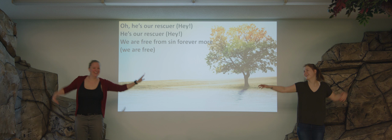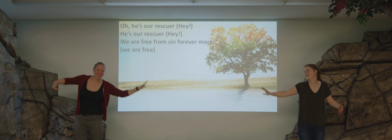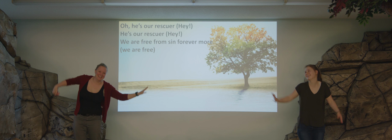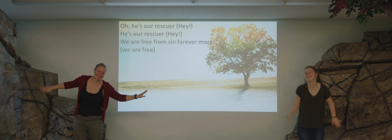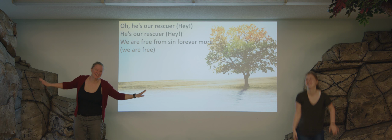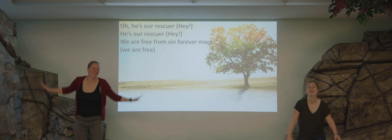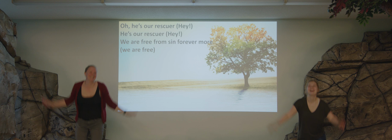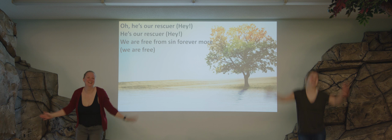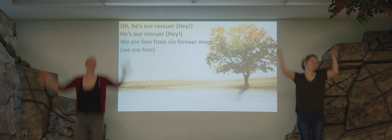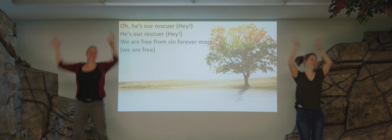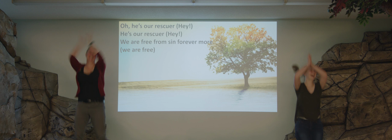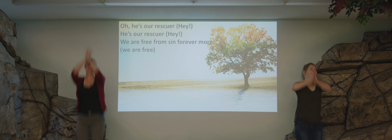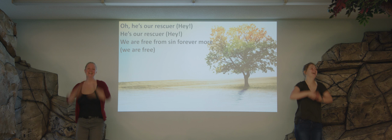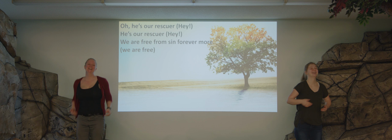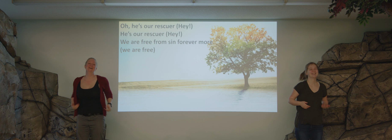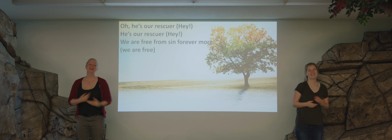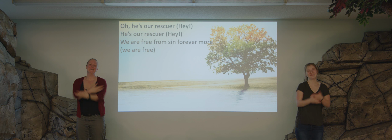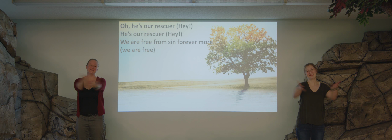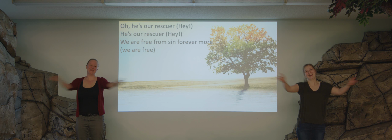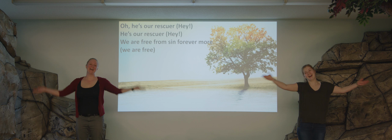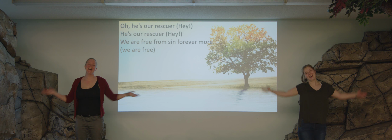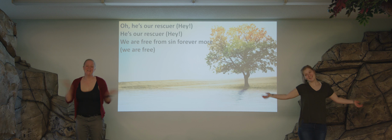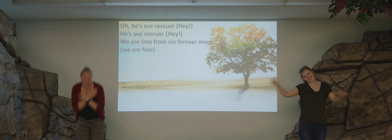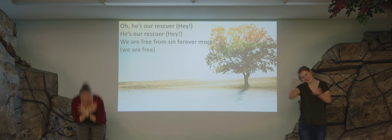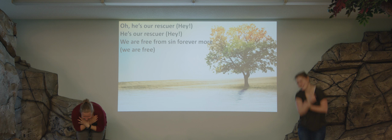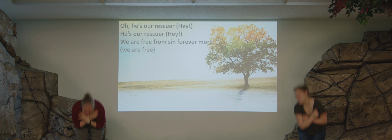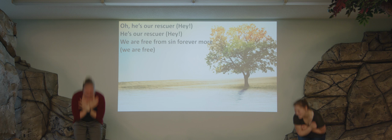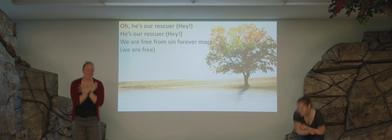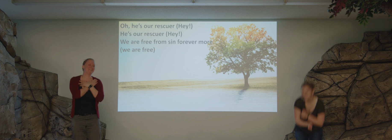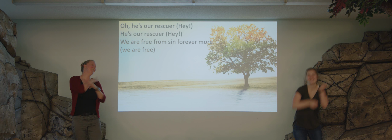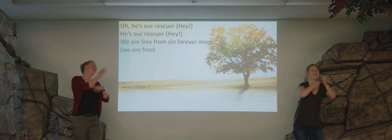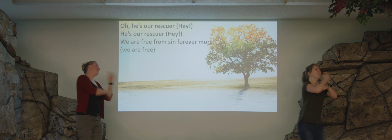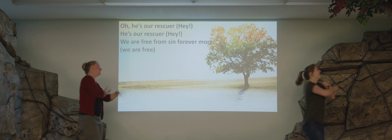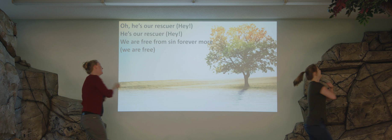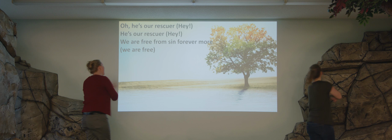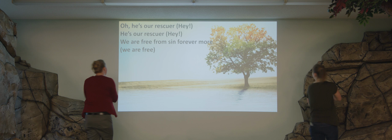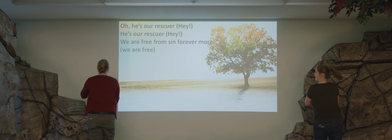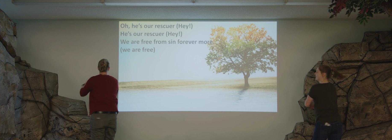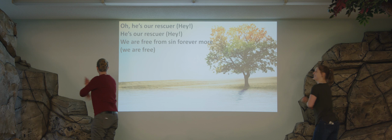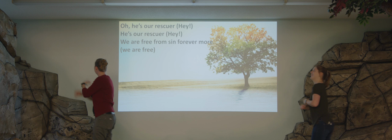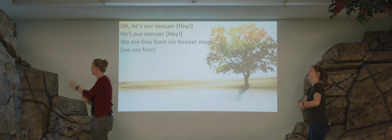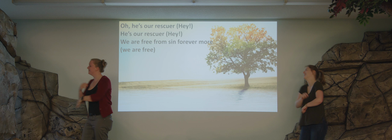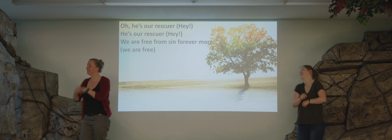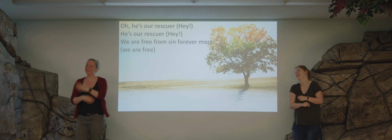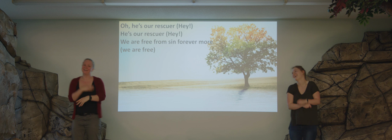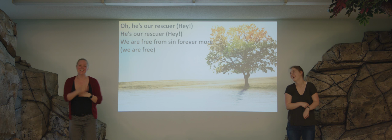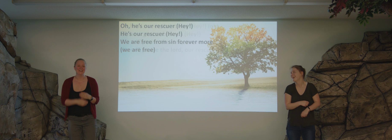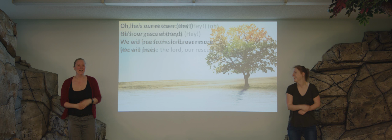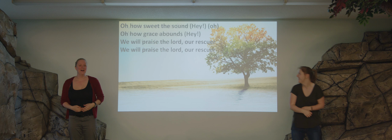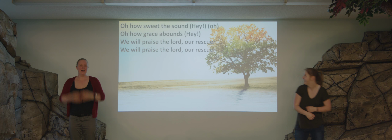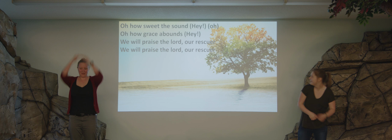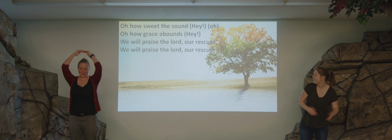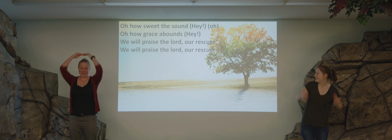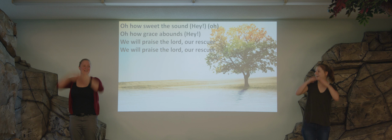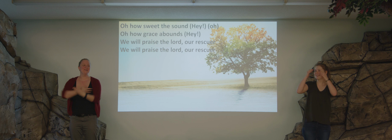rescuer. We are free from sin forevermore. Oh, how